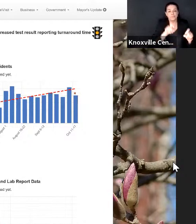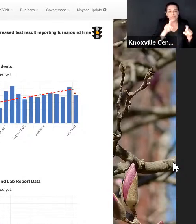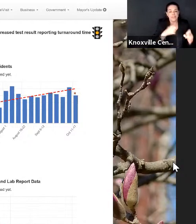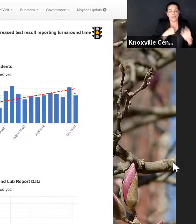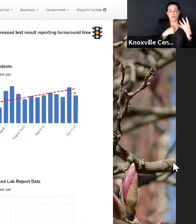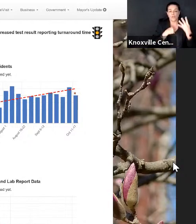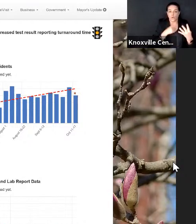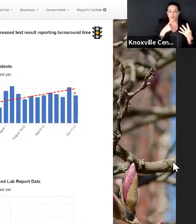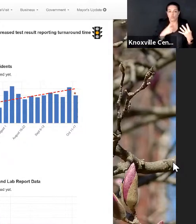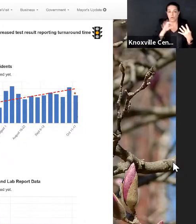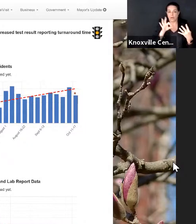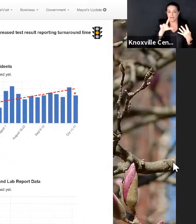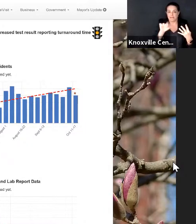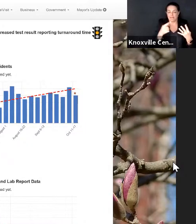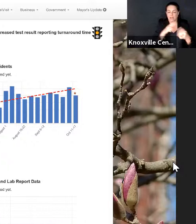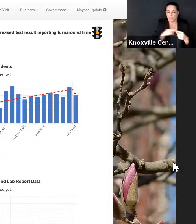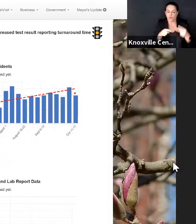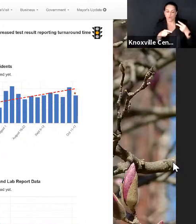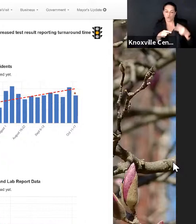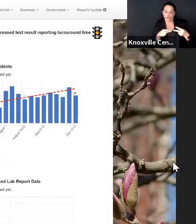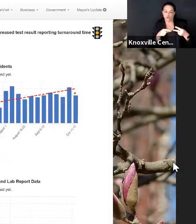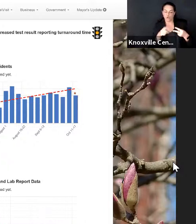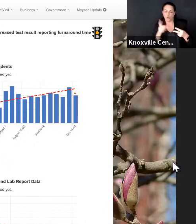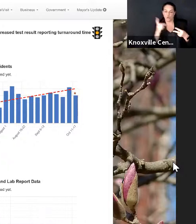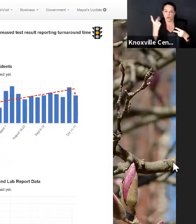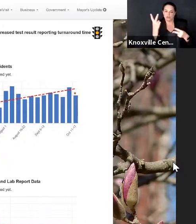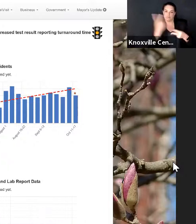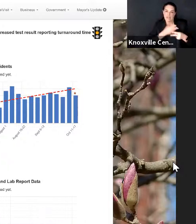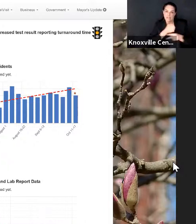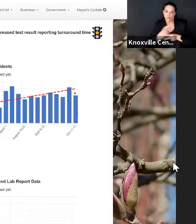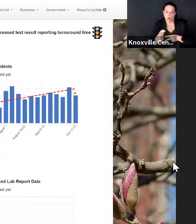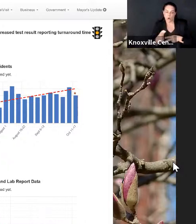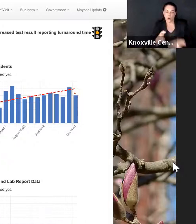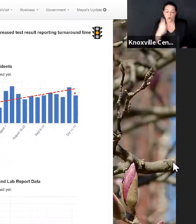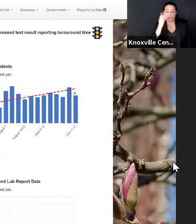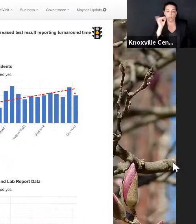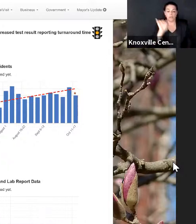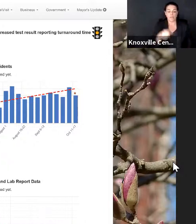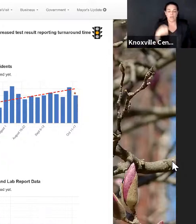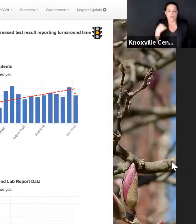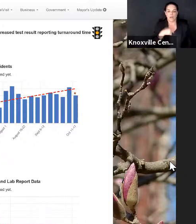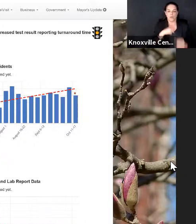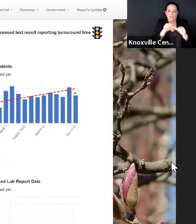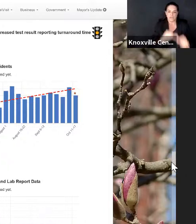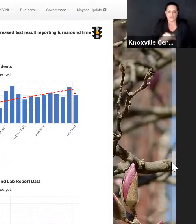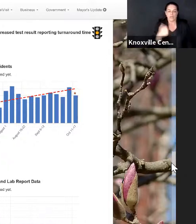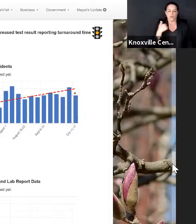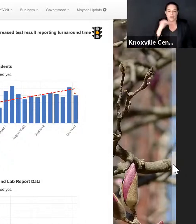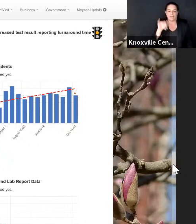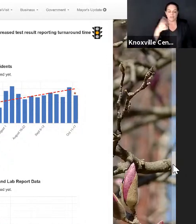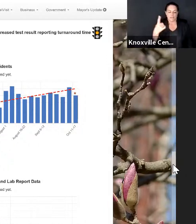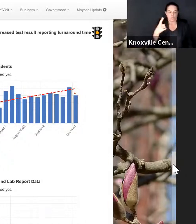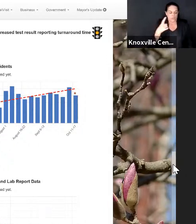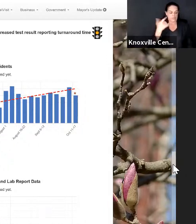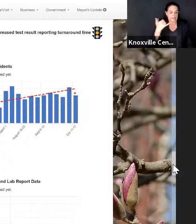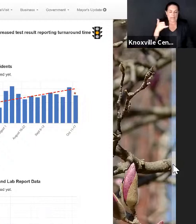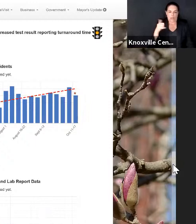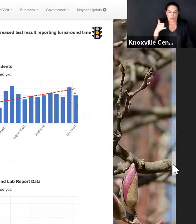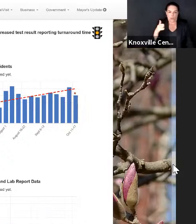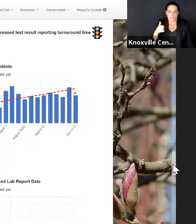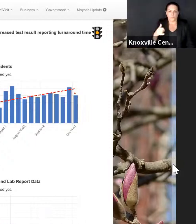red flags, but only 2 were on consecutive days. Because of those factors, we are continuing to represent this benchmark as